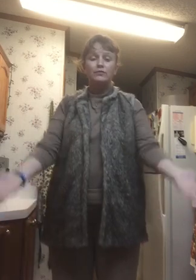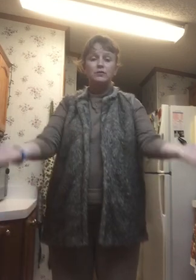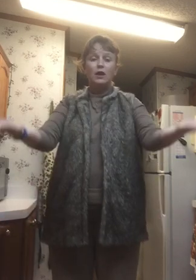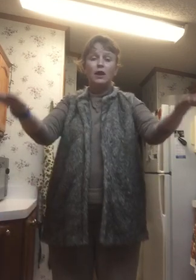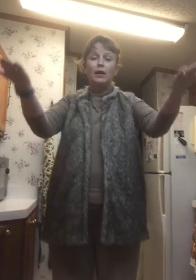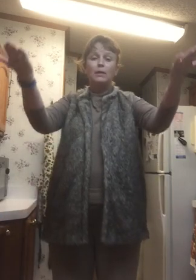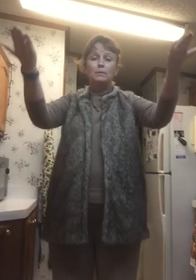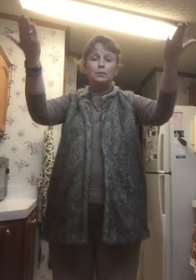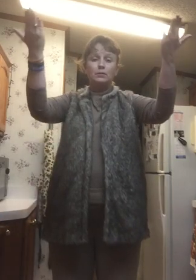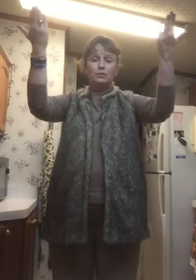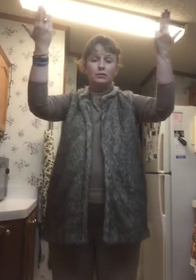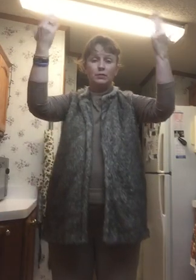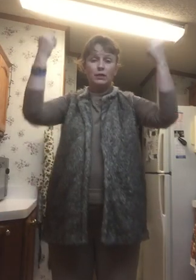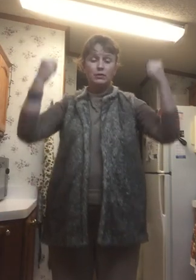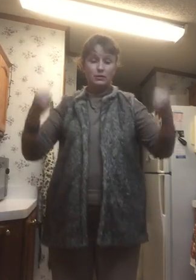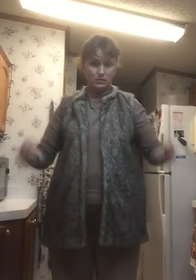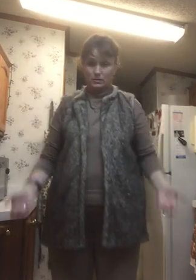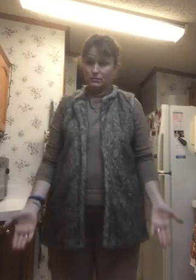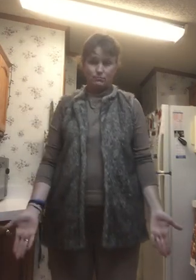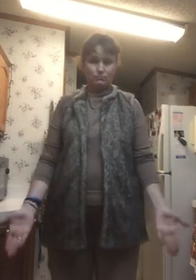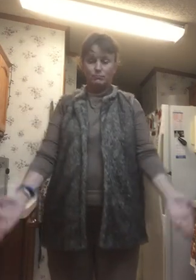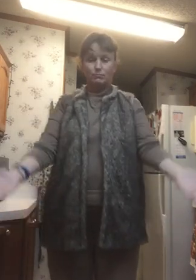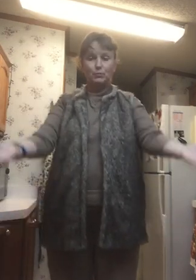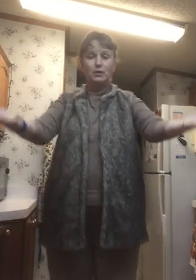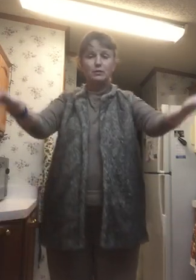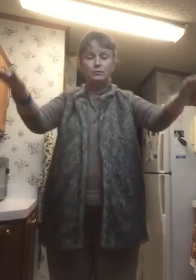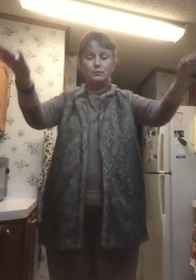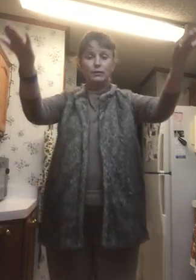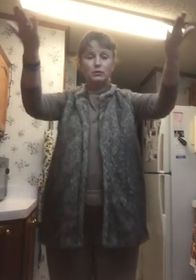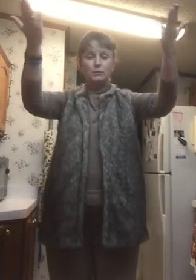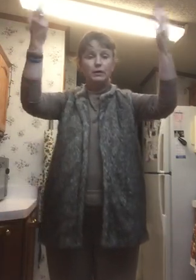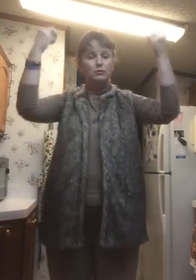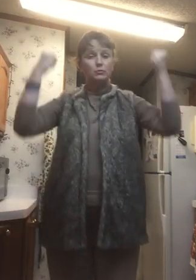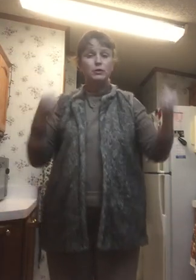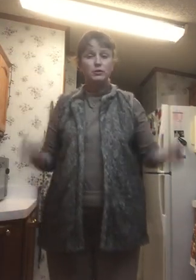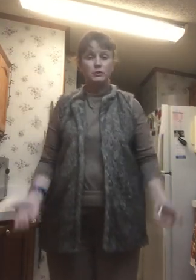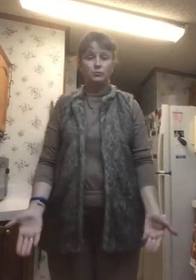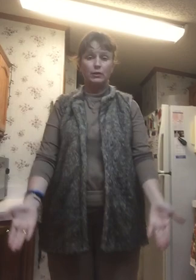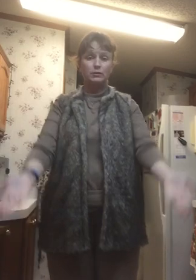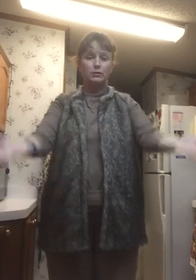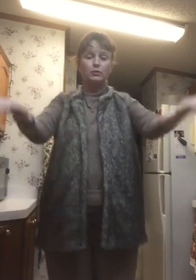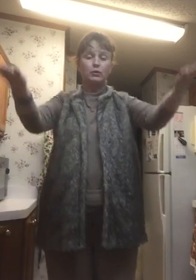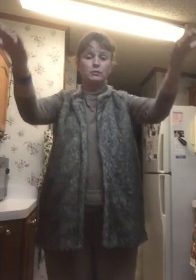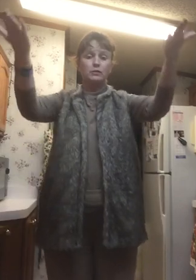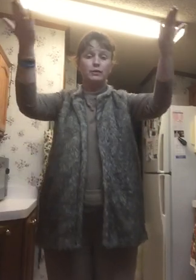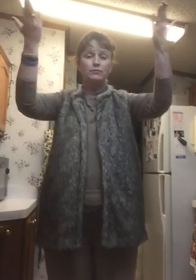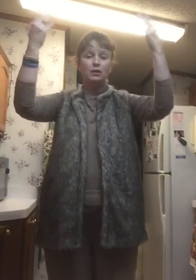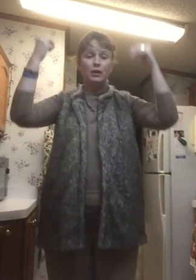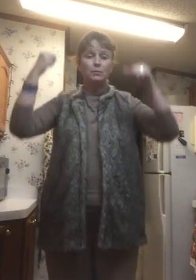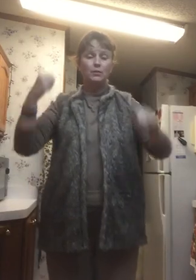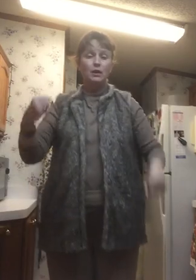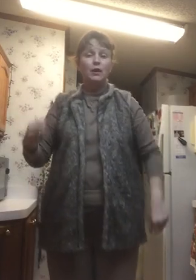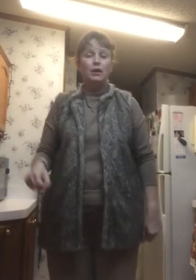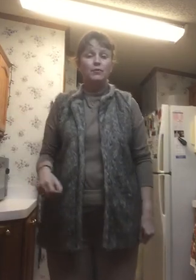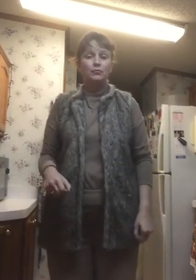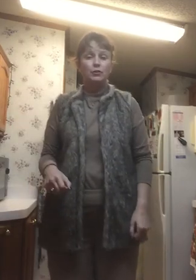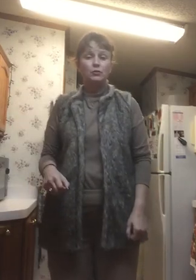Lift up, and it's pretty self-explanatory. You're just raising your arms. Lift up, and for